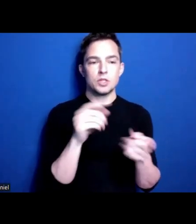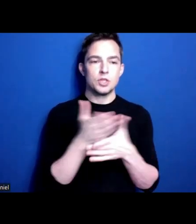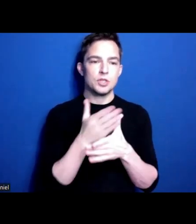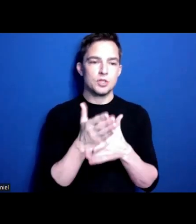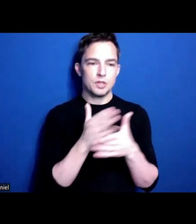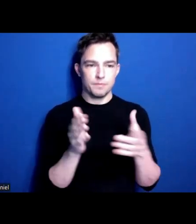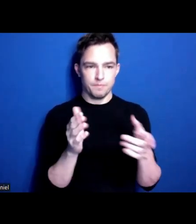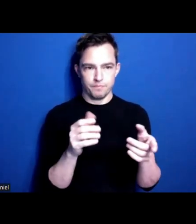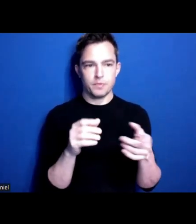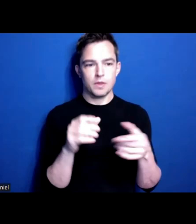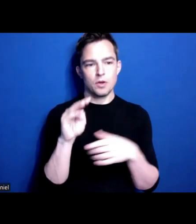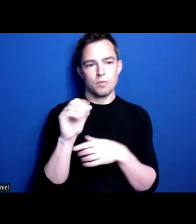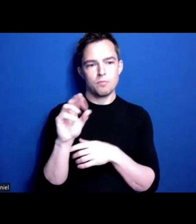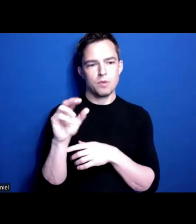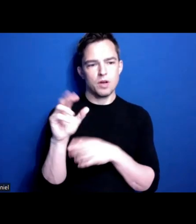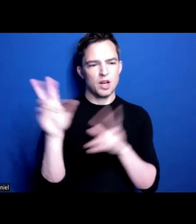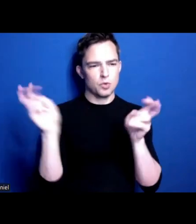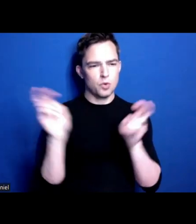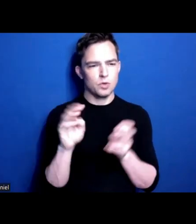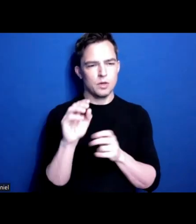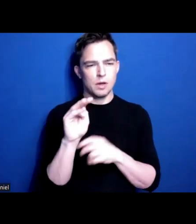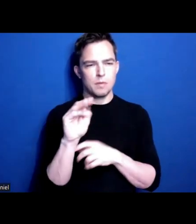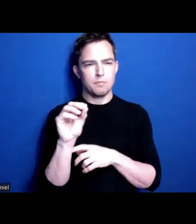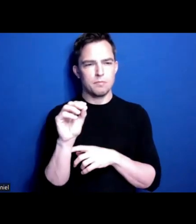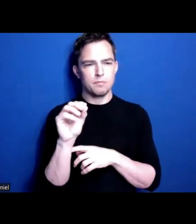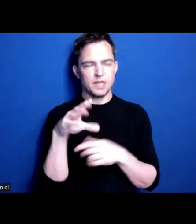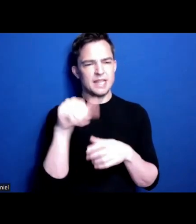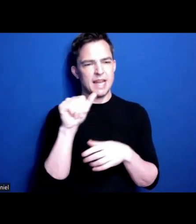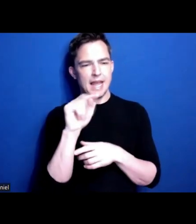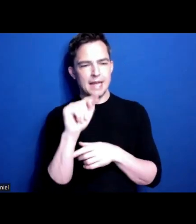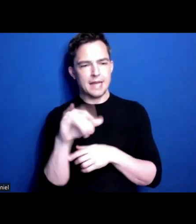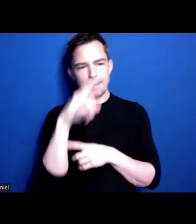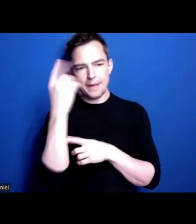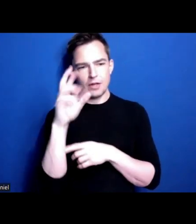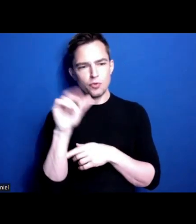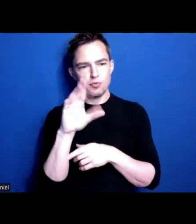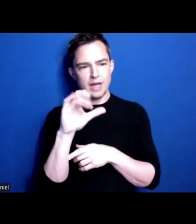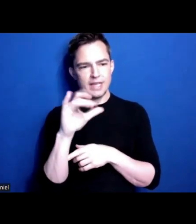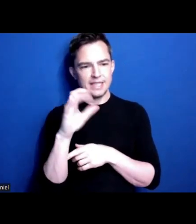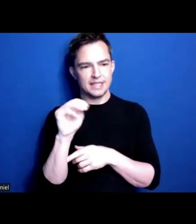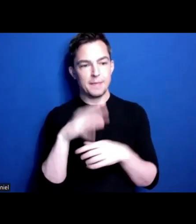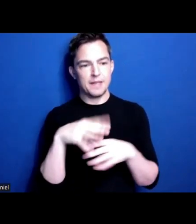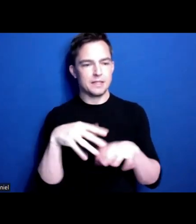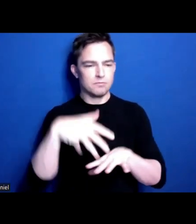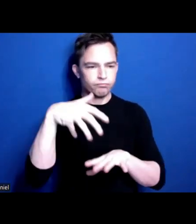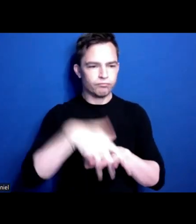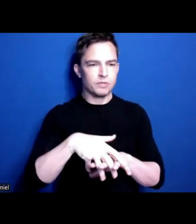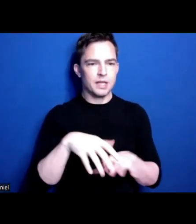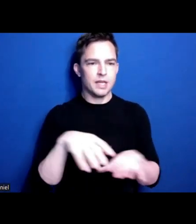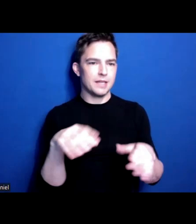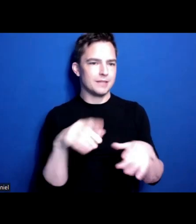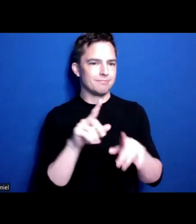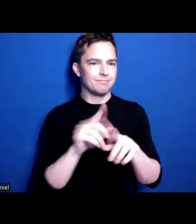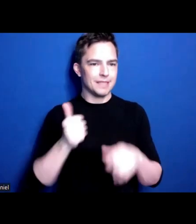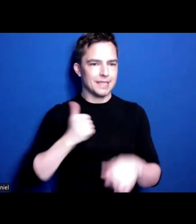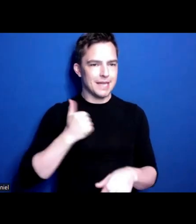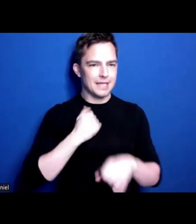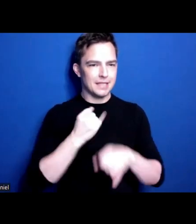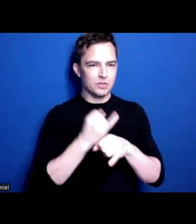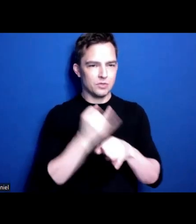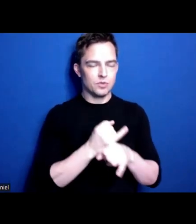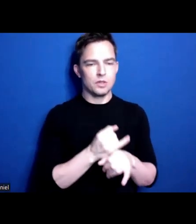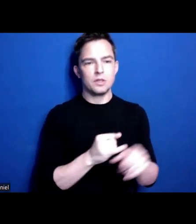Bullen explaining that anti-Black racism is deeply entrenched in Canadian institutions to the extent of being normalized